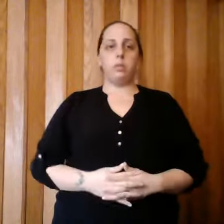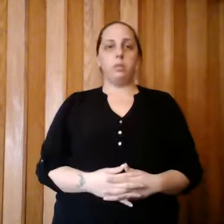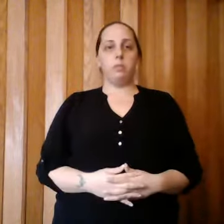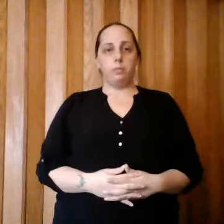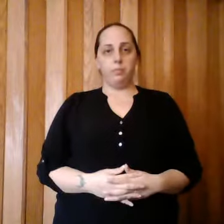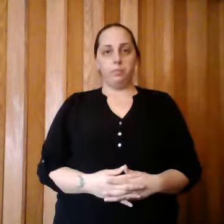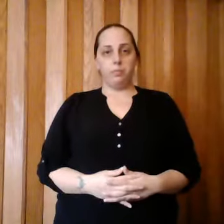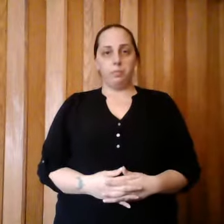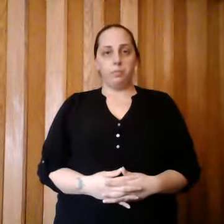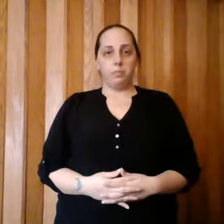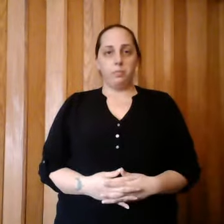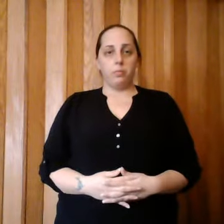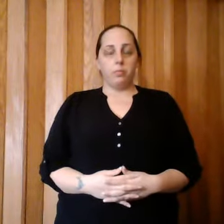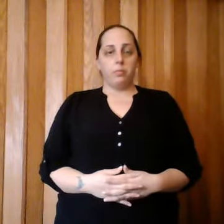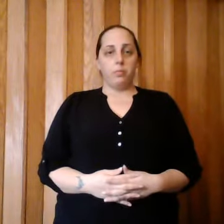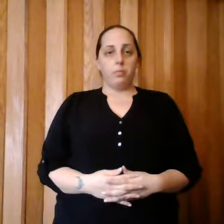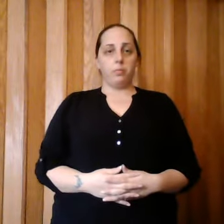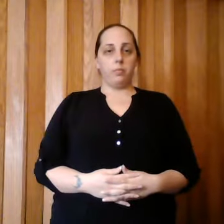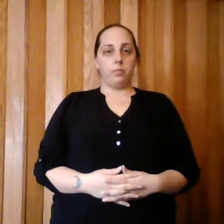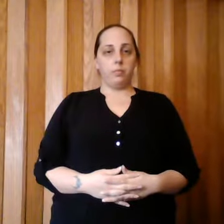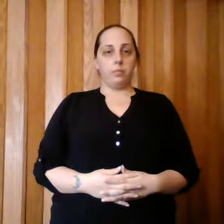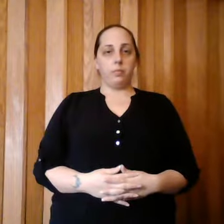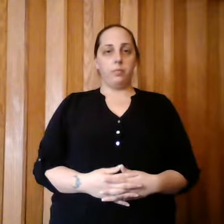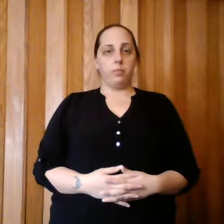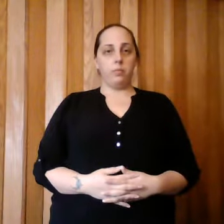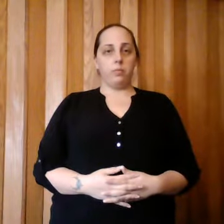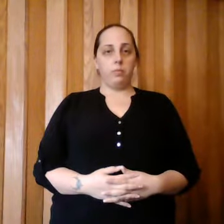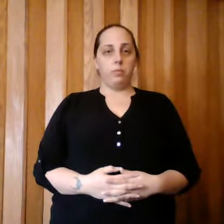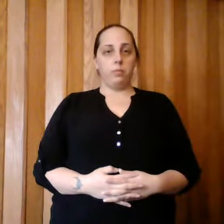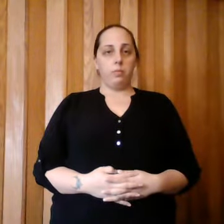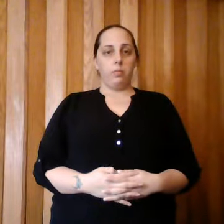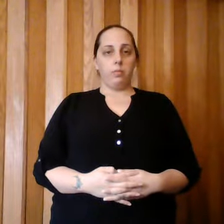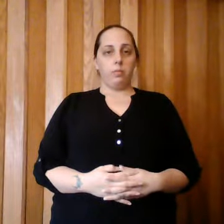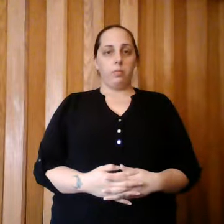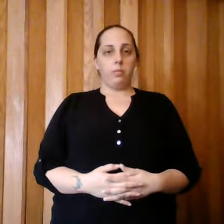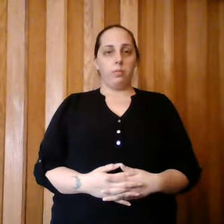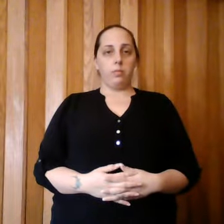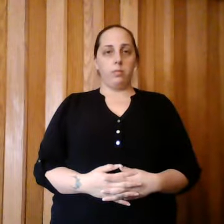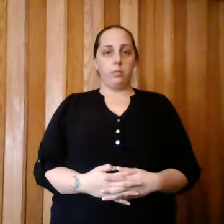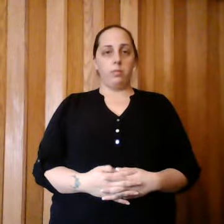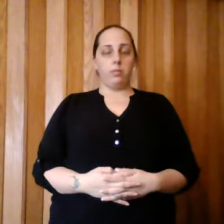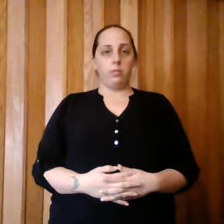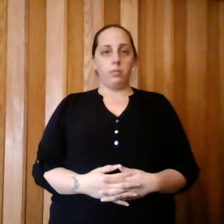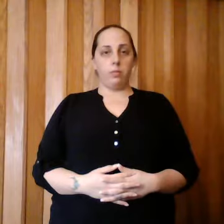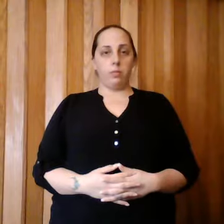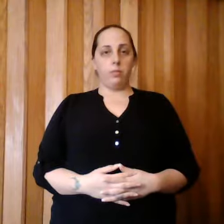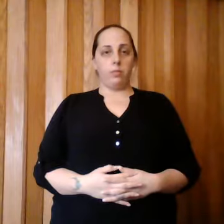And I figure out something that's applicable to everyday life, maybe a real life application.